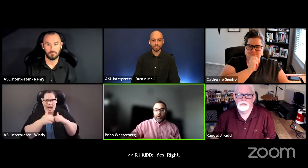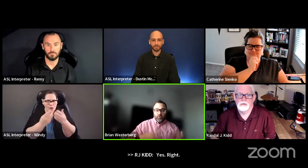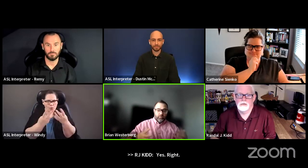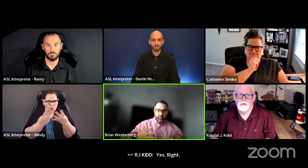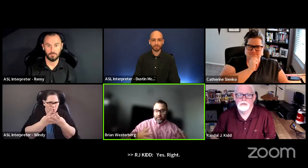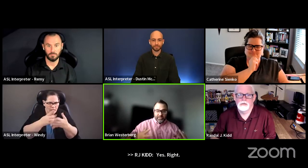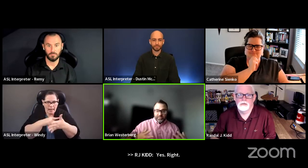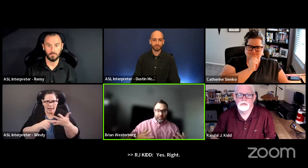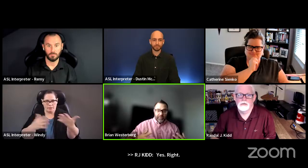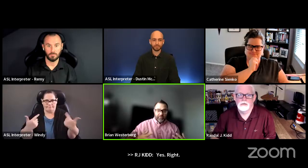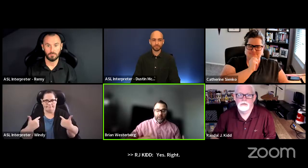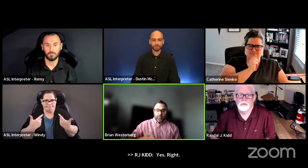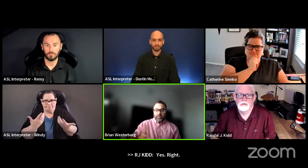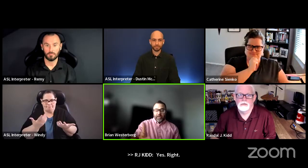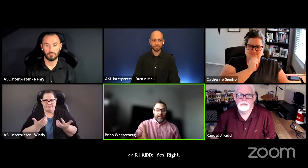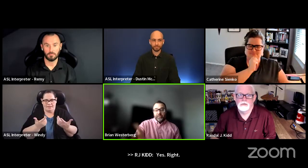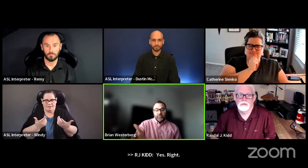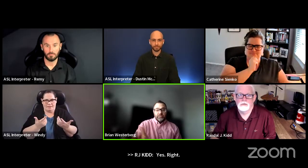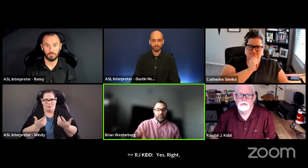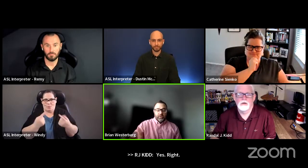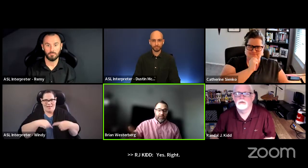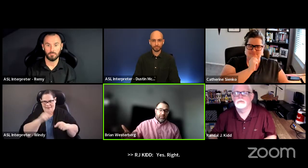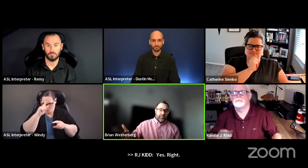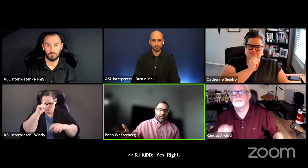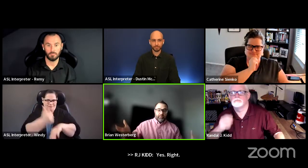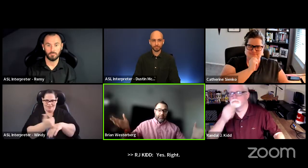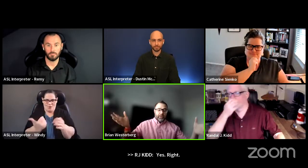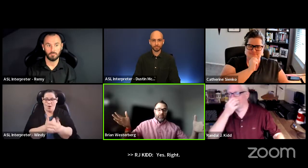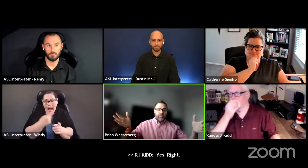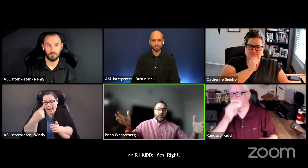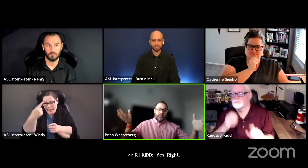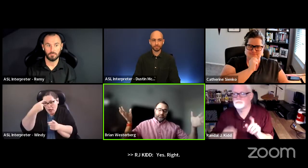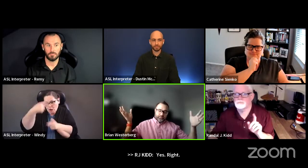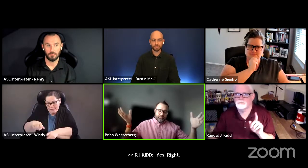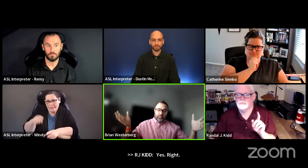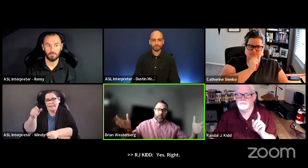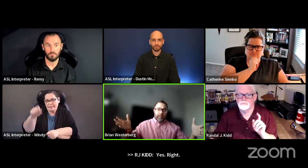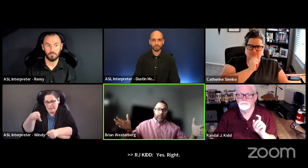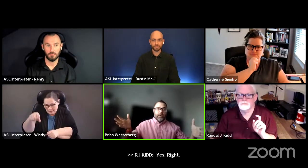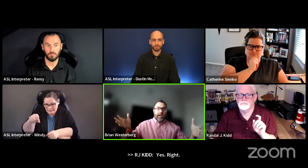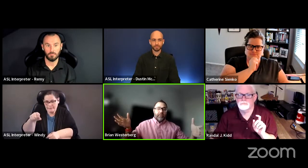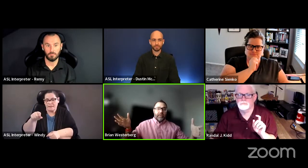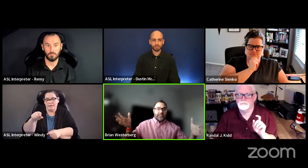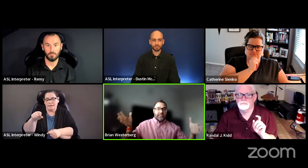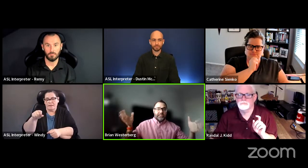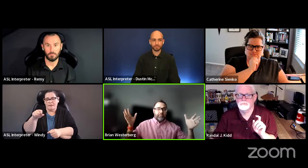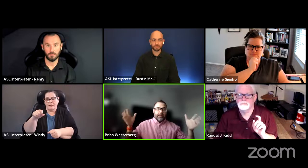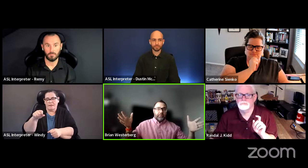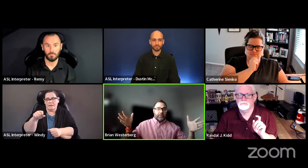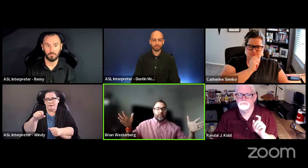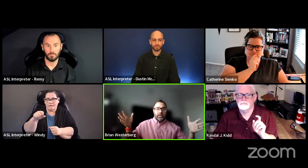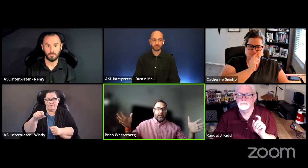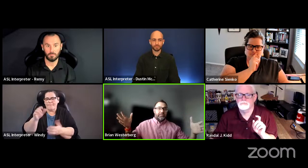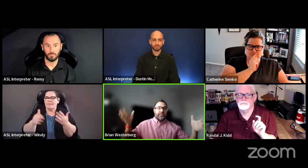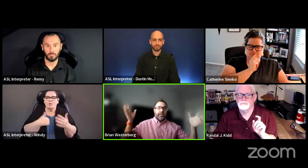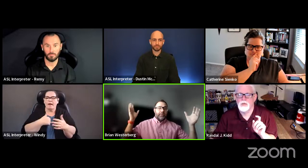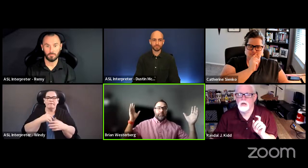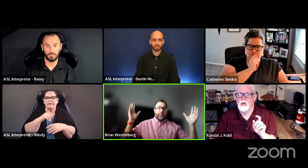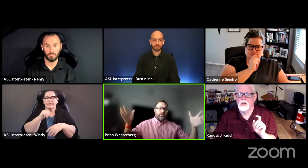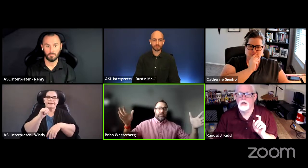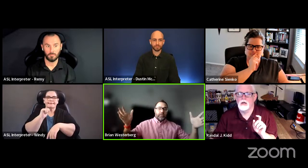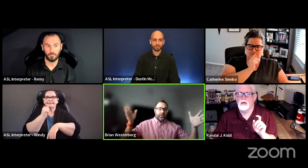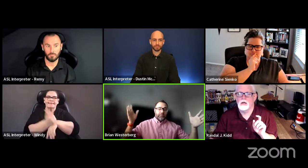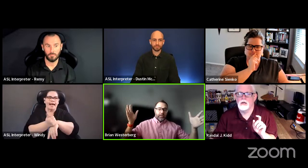the whole process we'd have to come up with. I don't disagree with like maybe you have a set member,